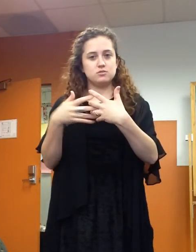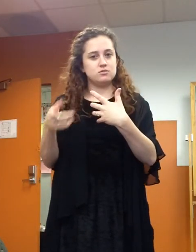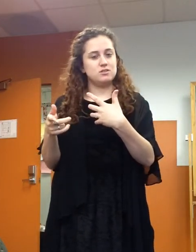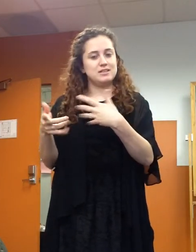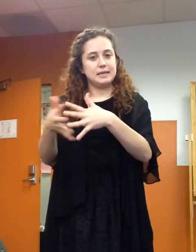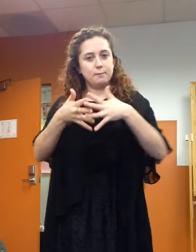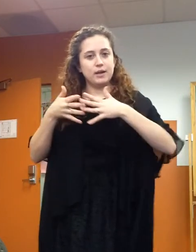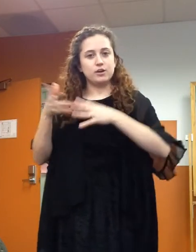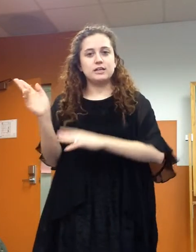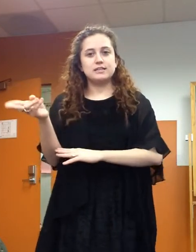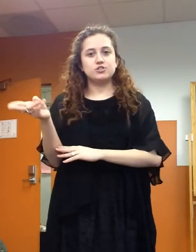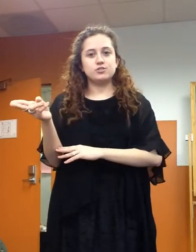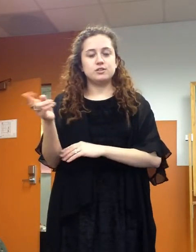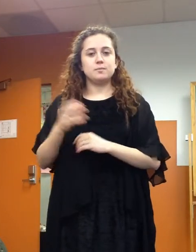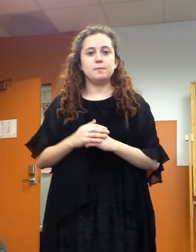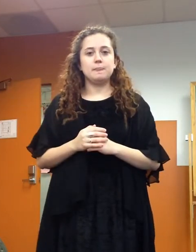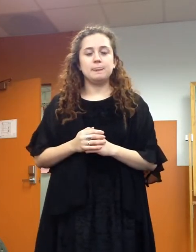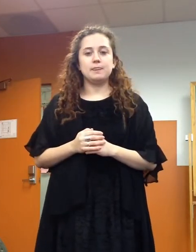result was that